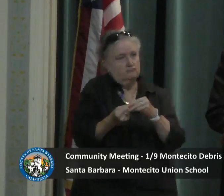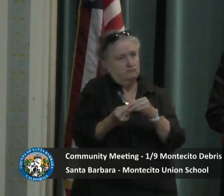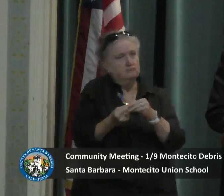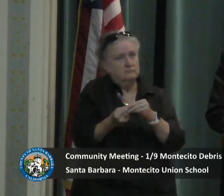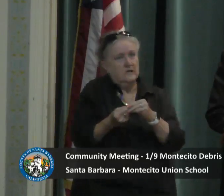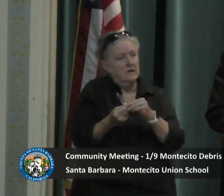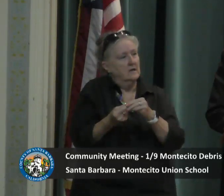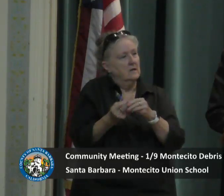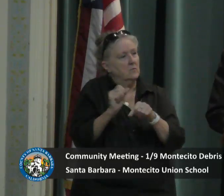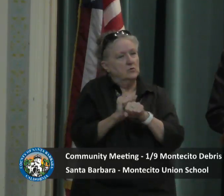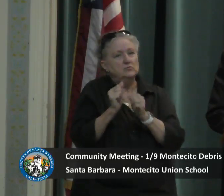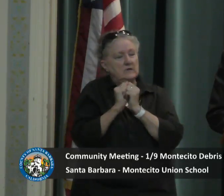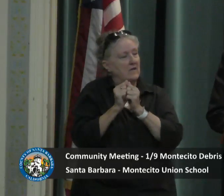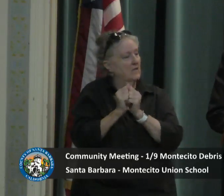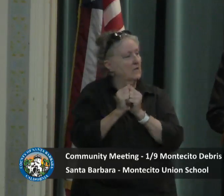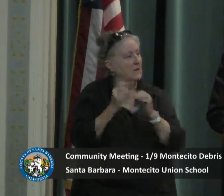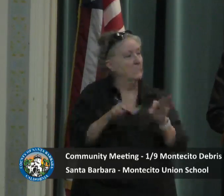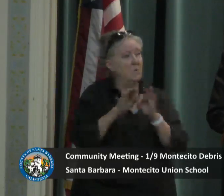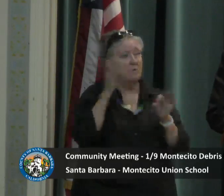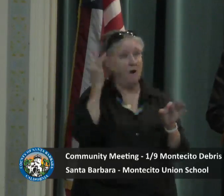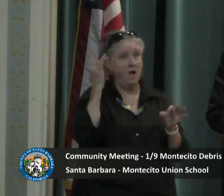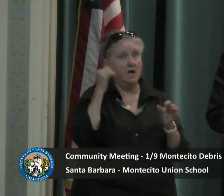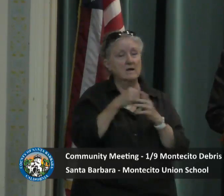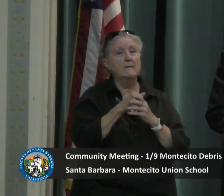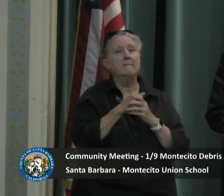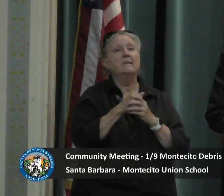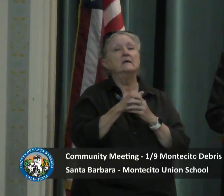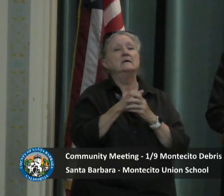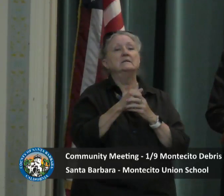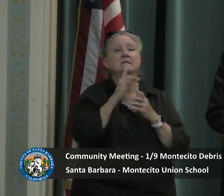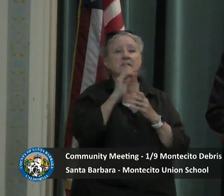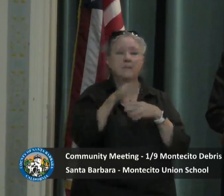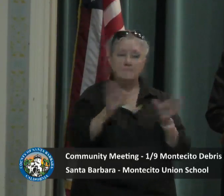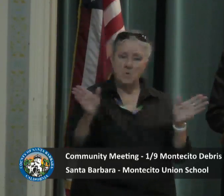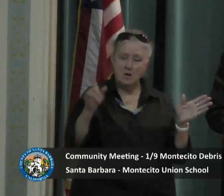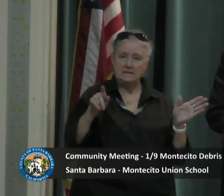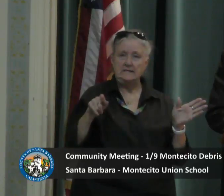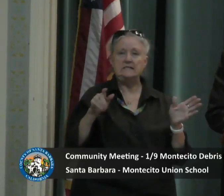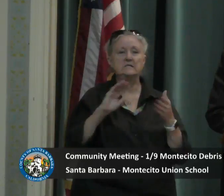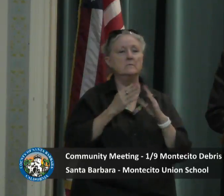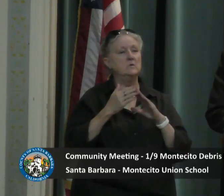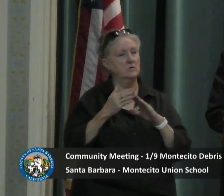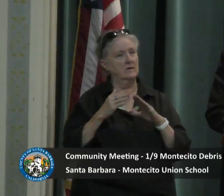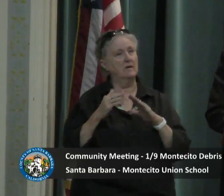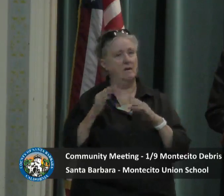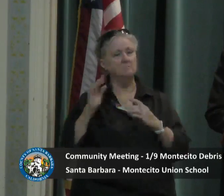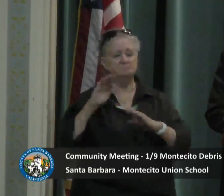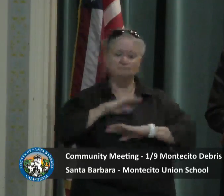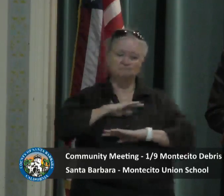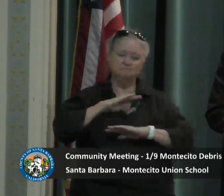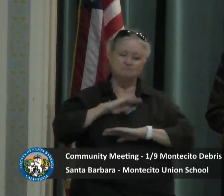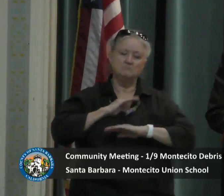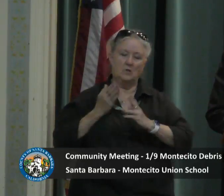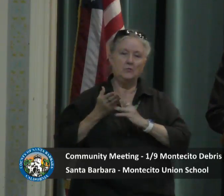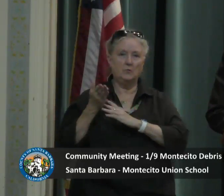It's important to ensure the broad needs of the community met through